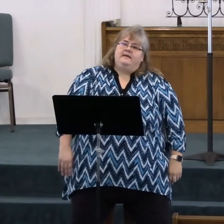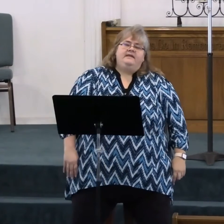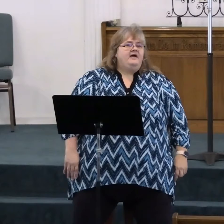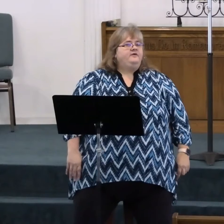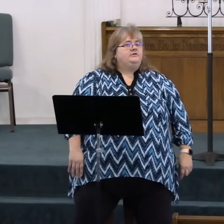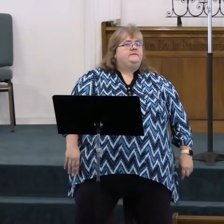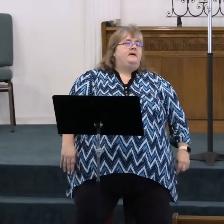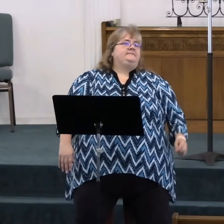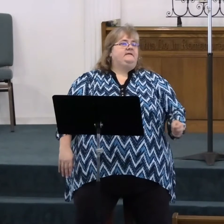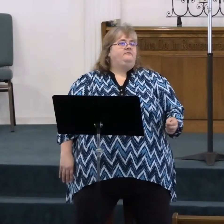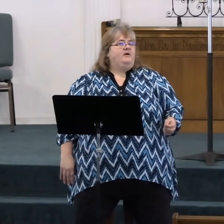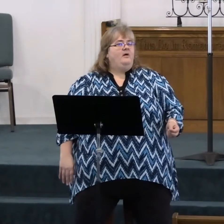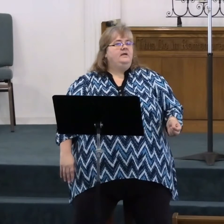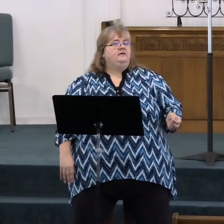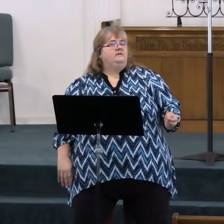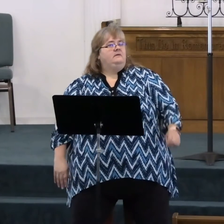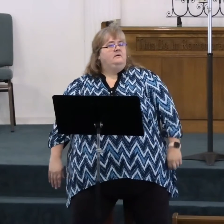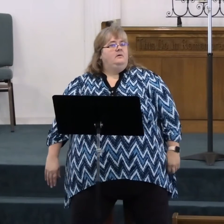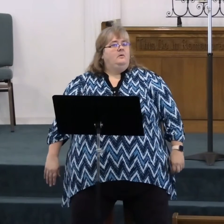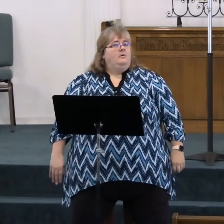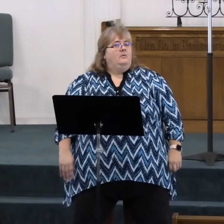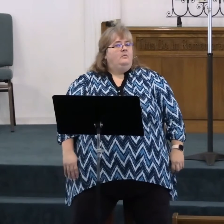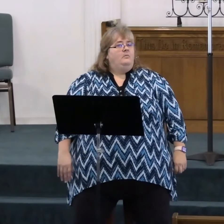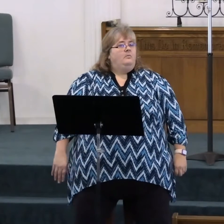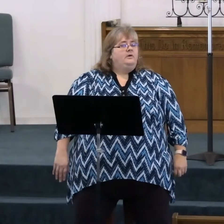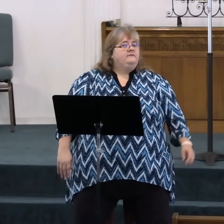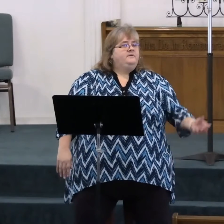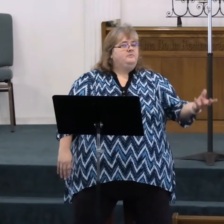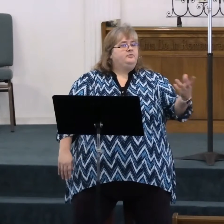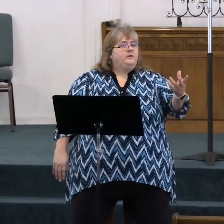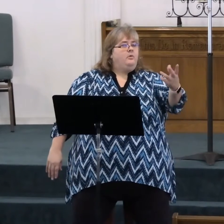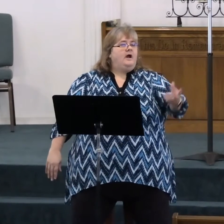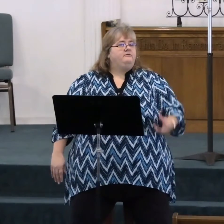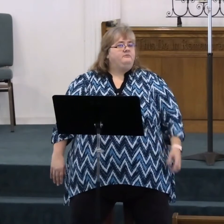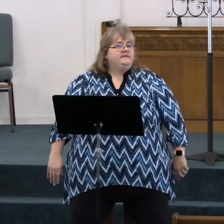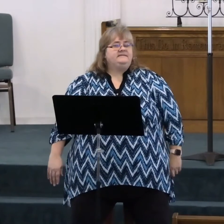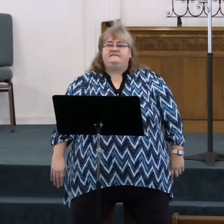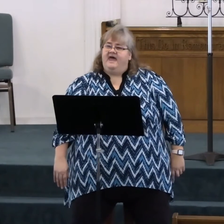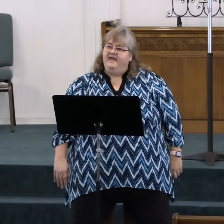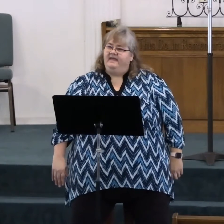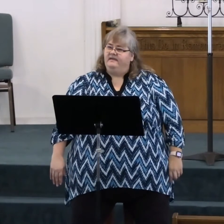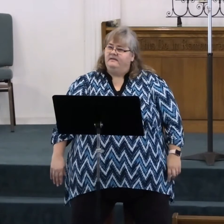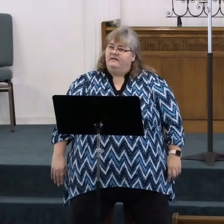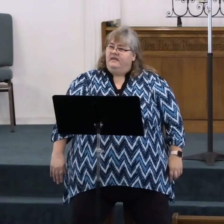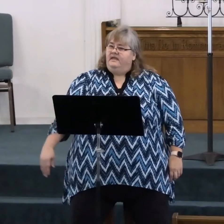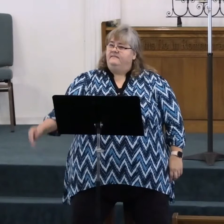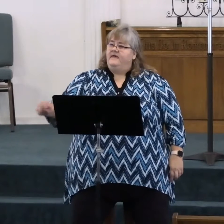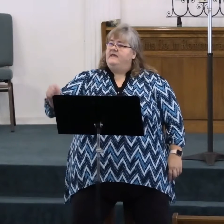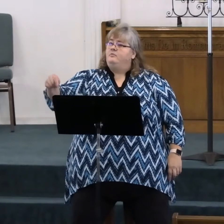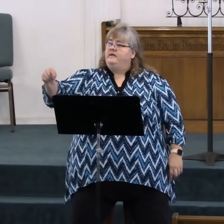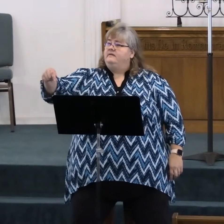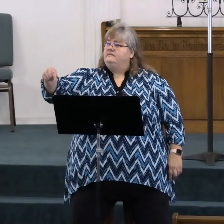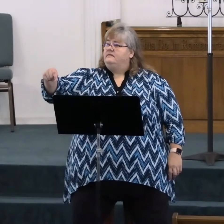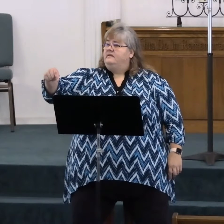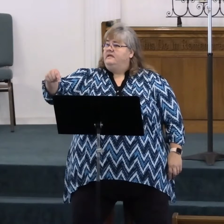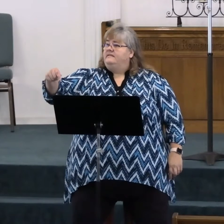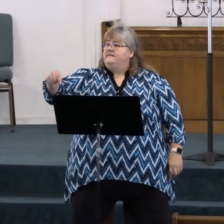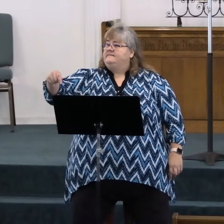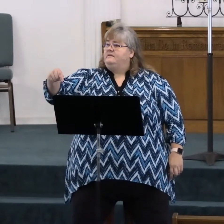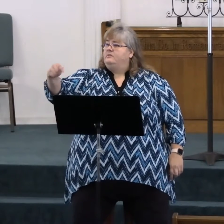And I thought to myself, God, what if it was required of me today? And they went and they said,